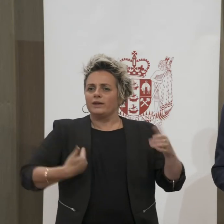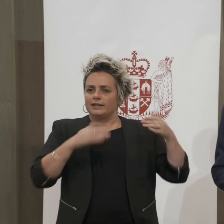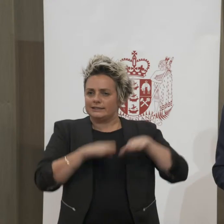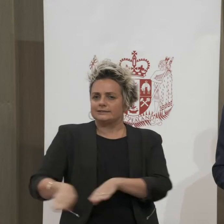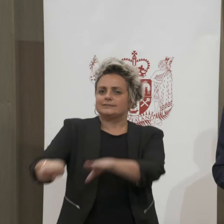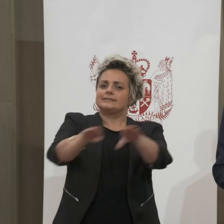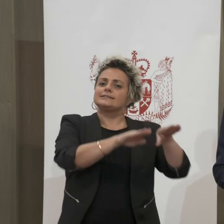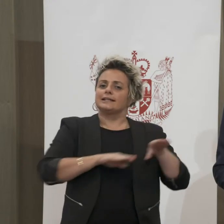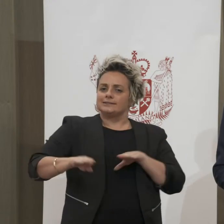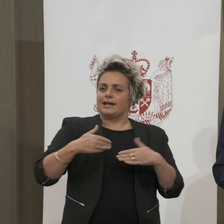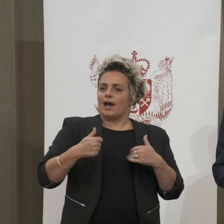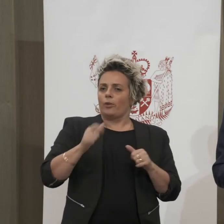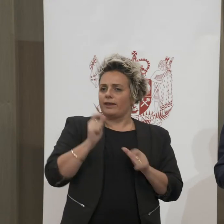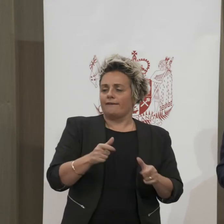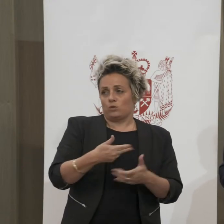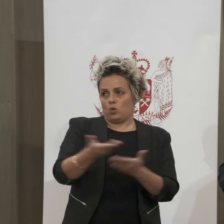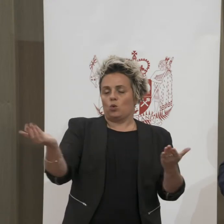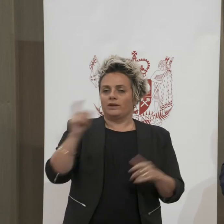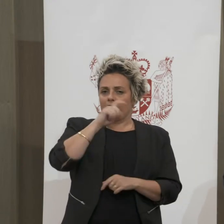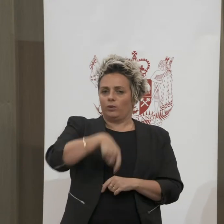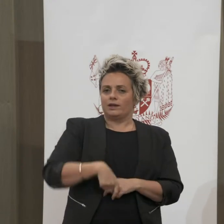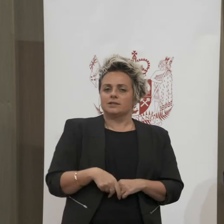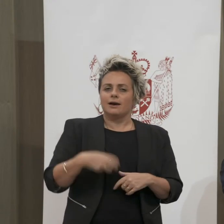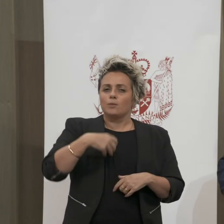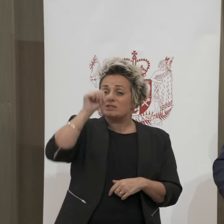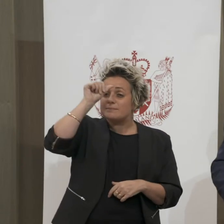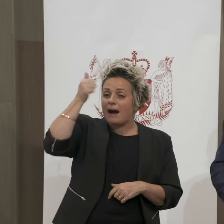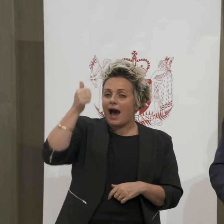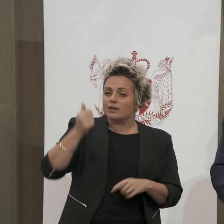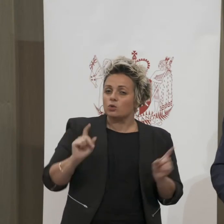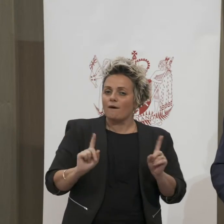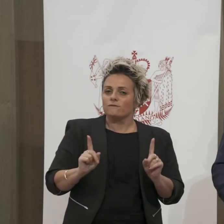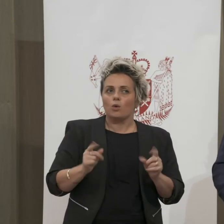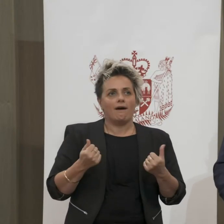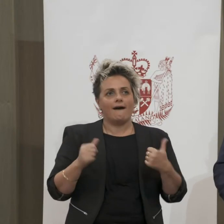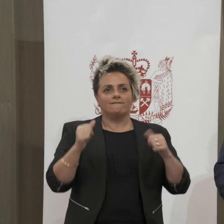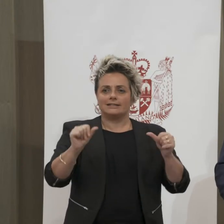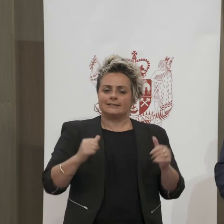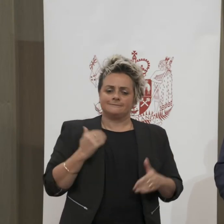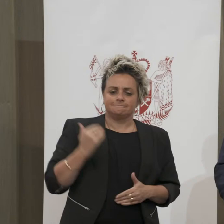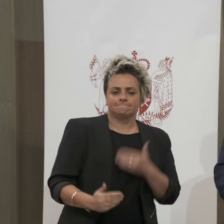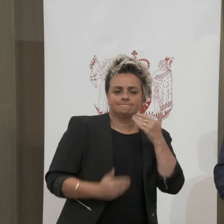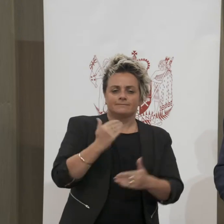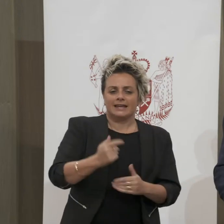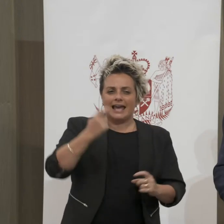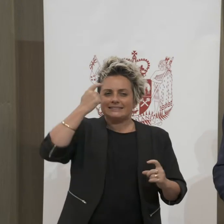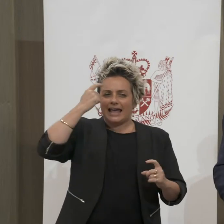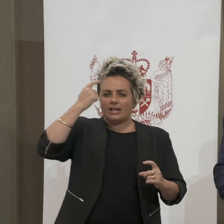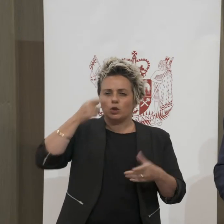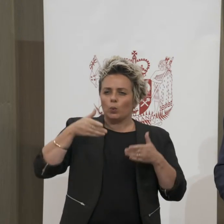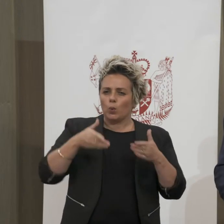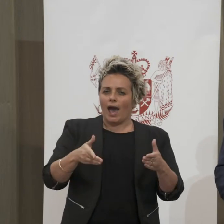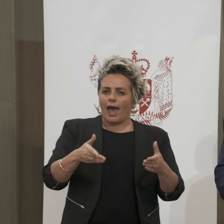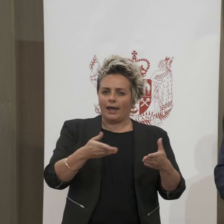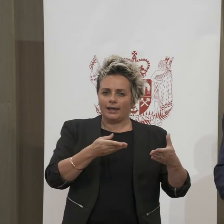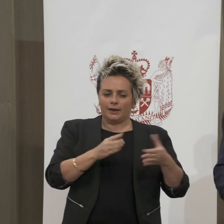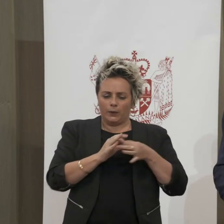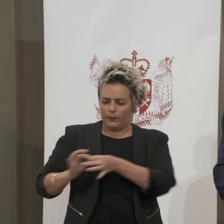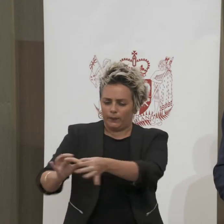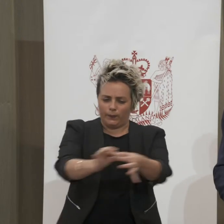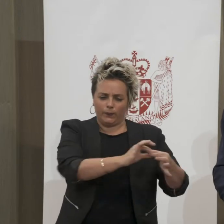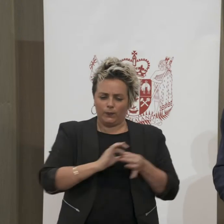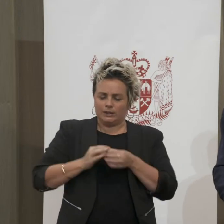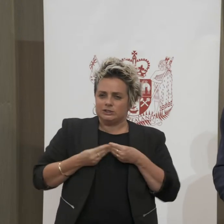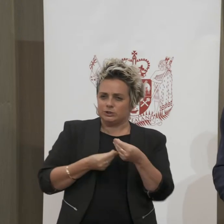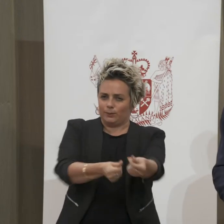quality healthcare. Smarter so that it works effectively, intelligently, cohesively,